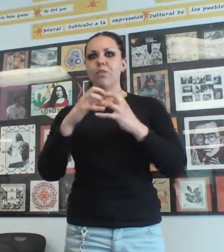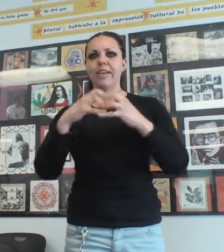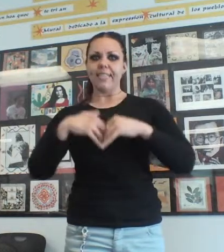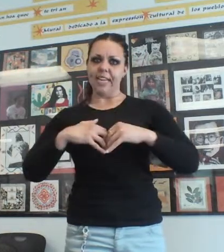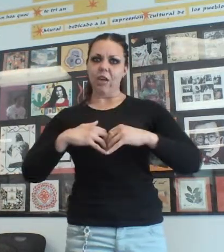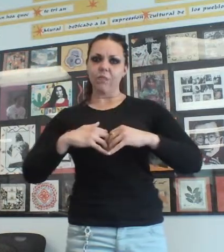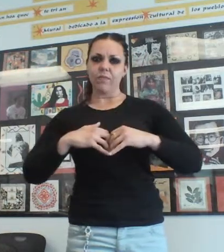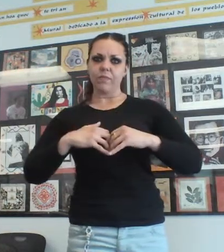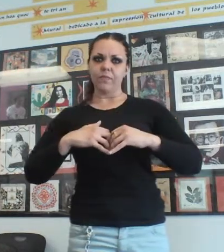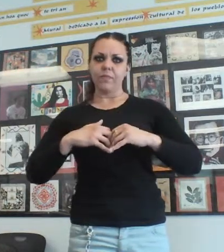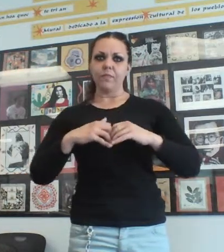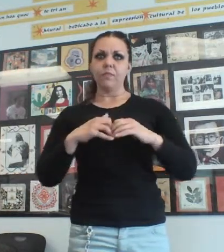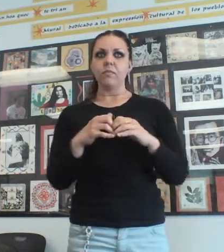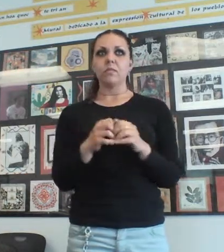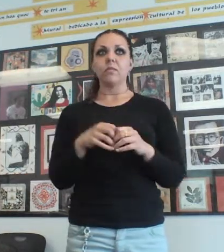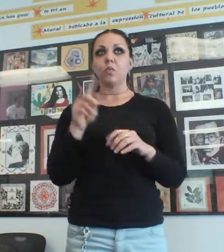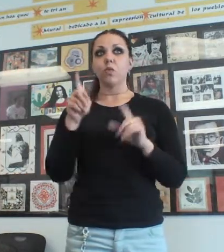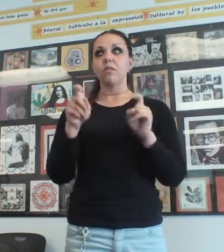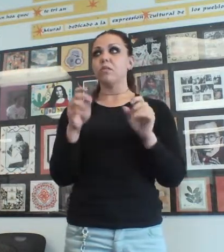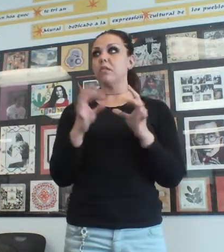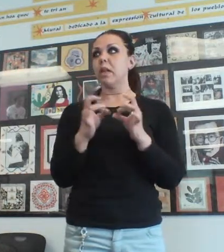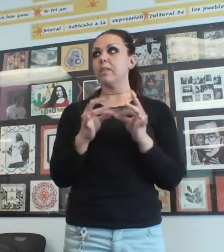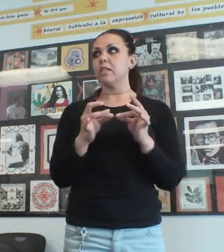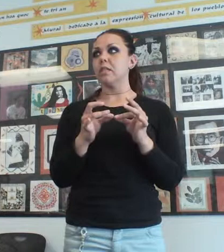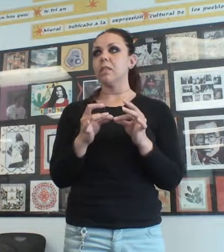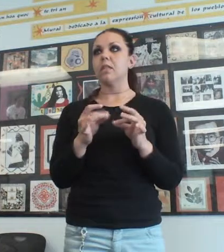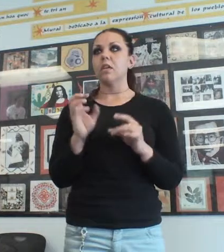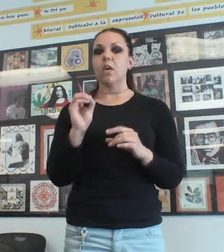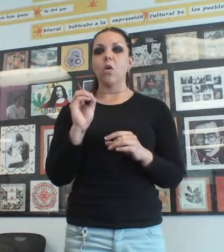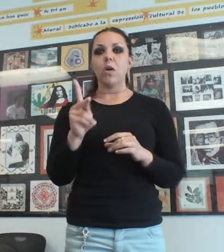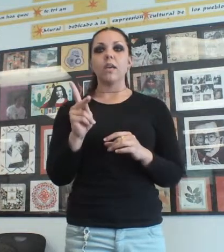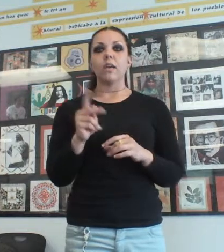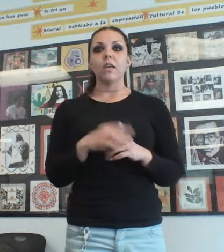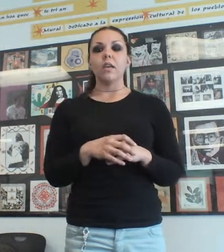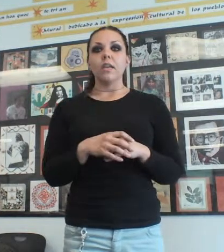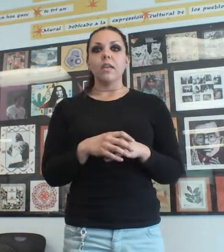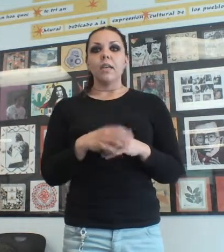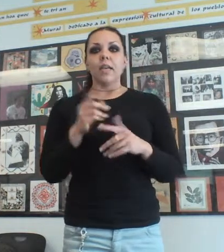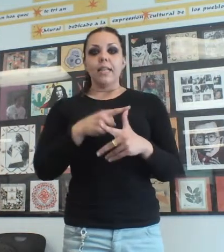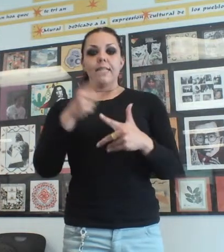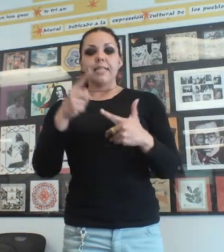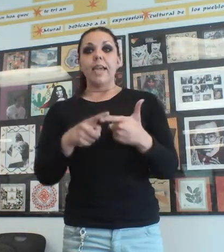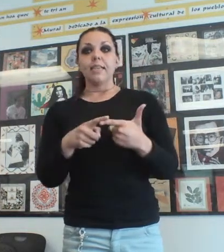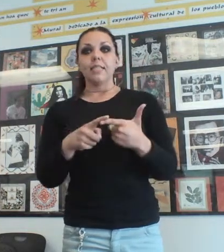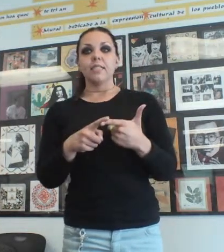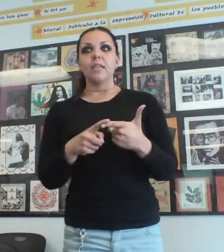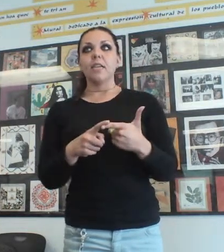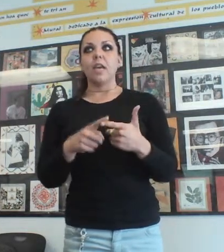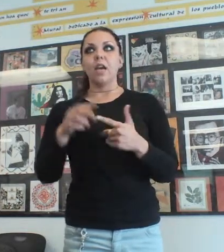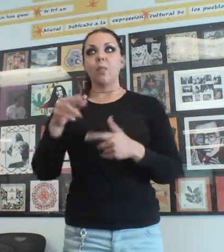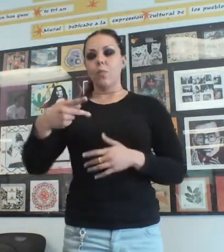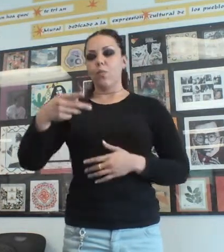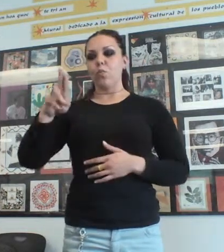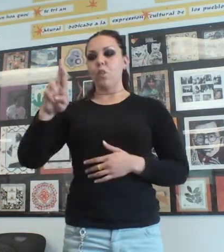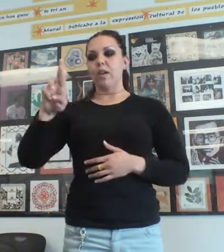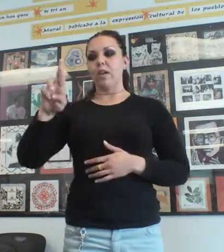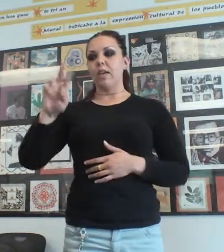questions? Okay. The next stage is preliminary processing. This